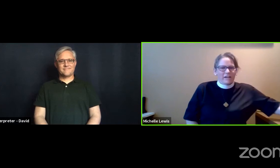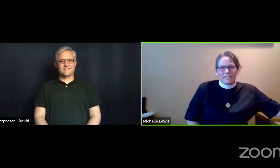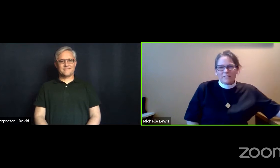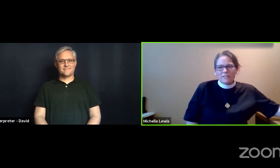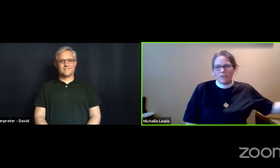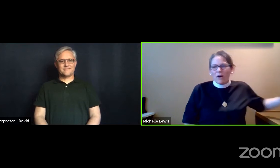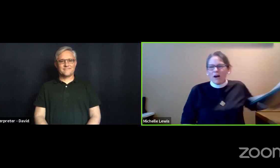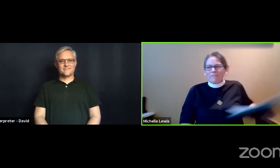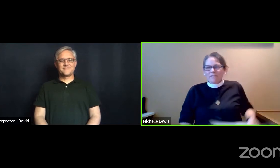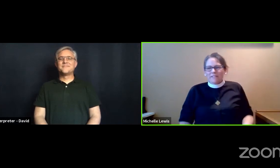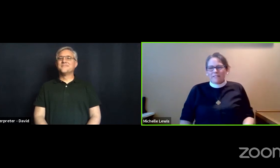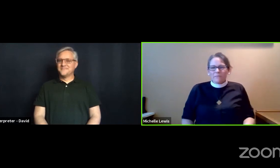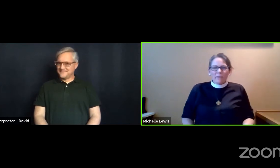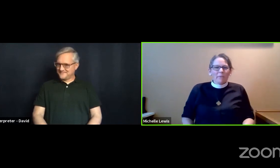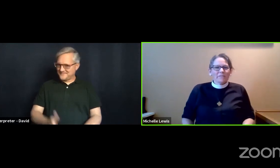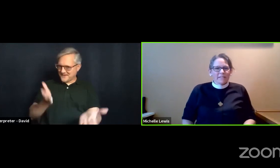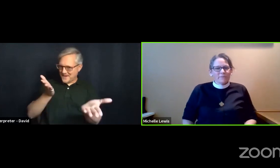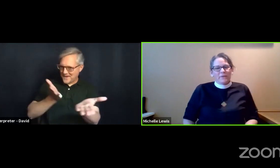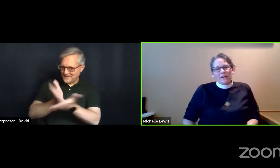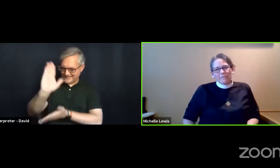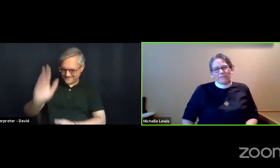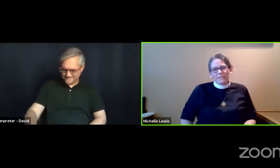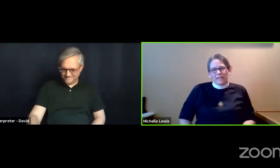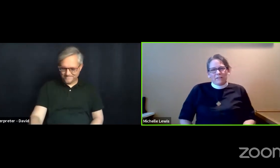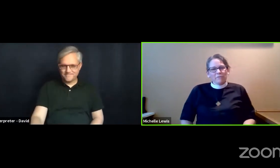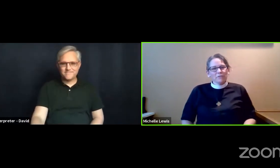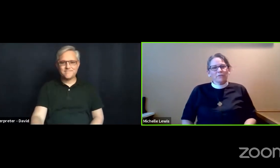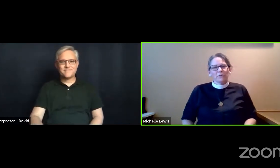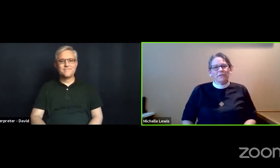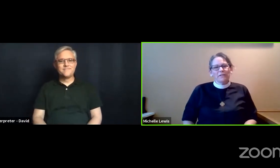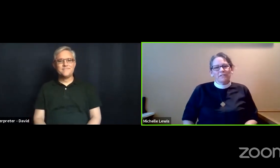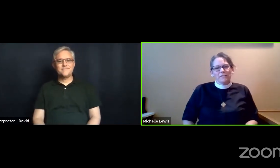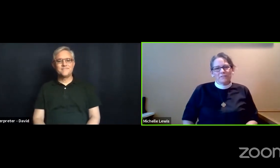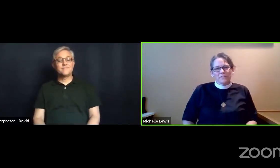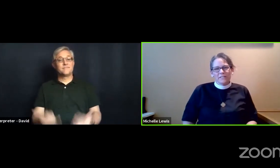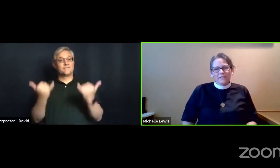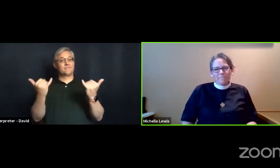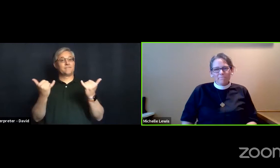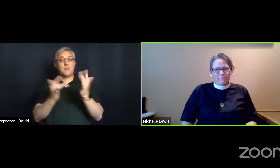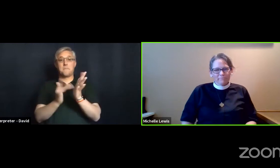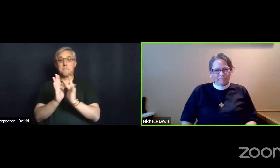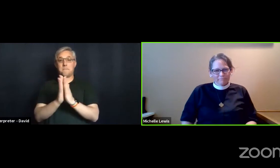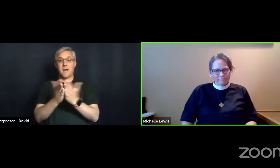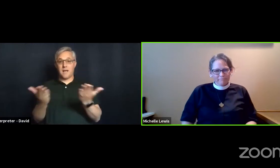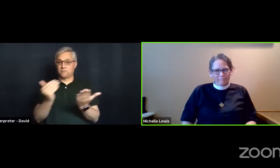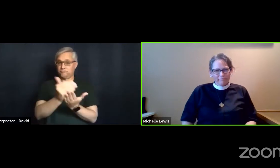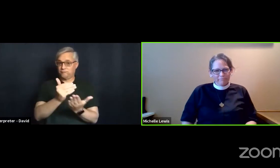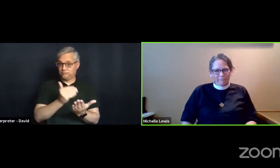All right, so often the Bible text we have for today, 1 Corinthians 13,